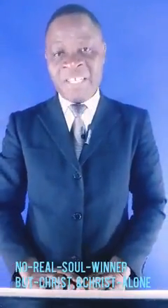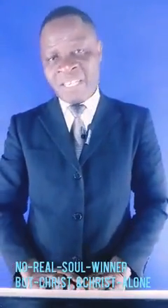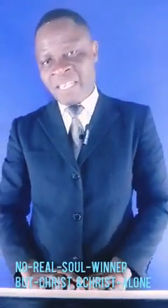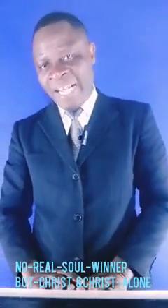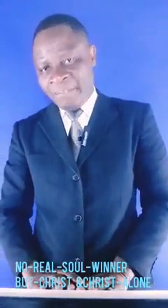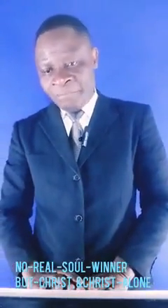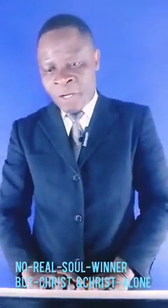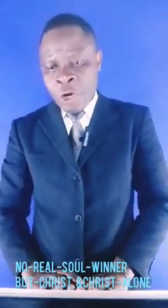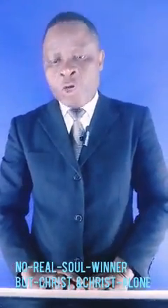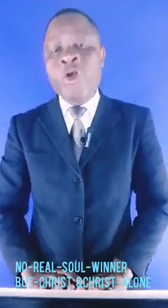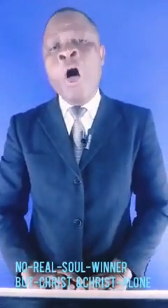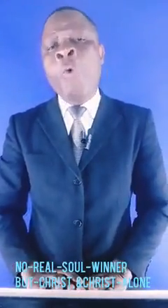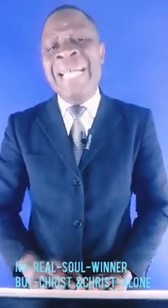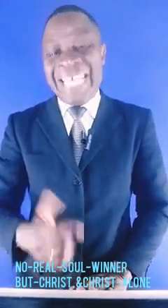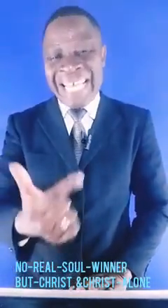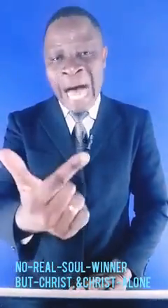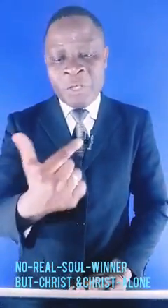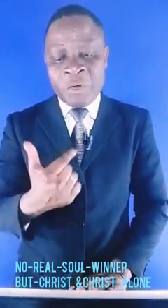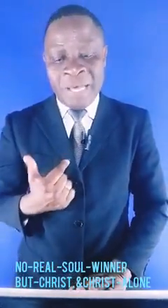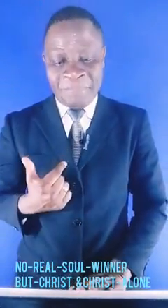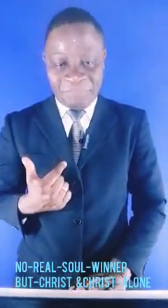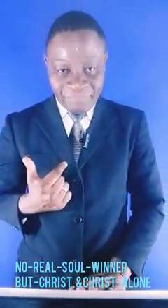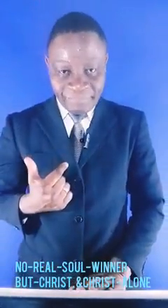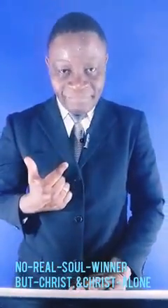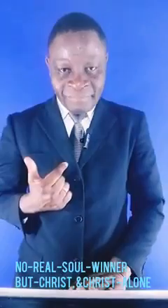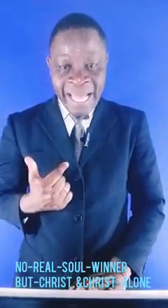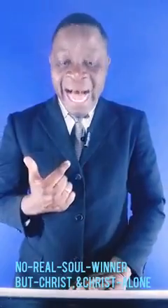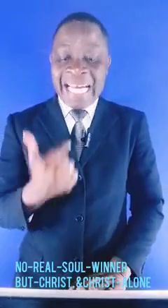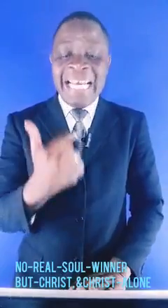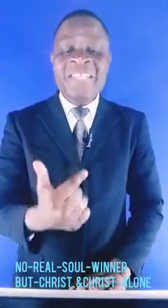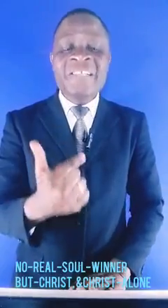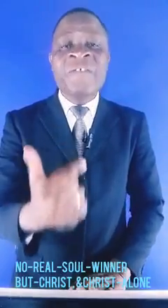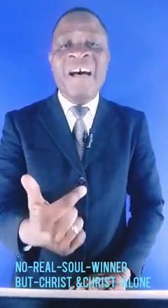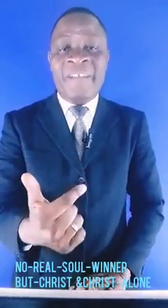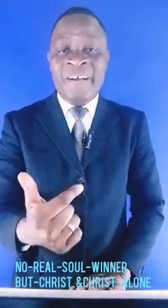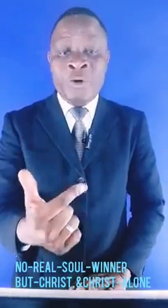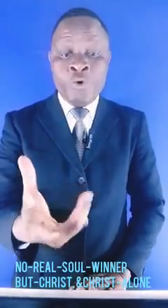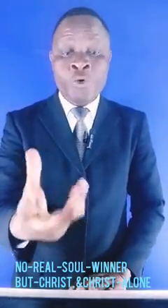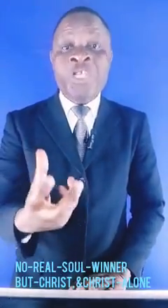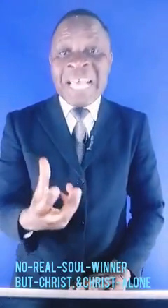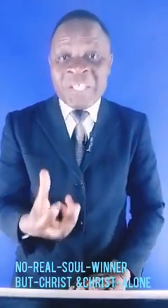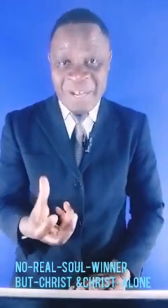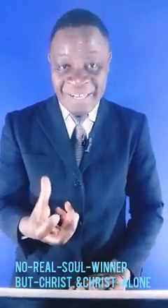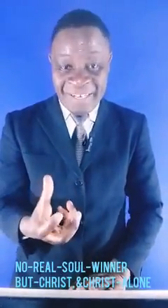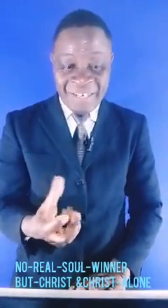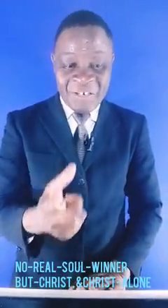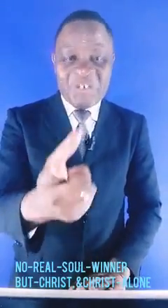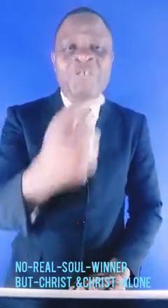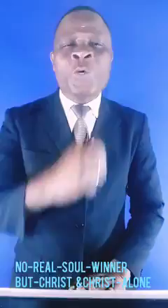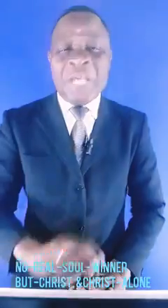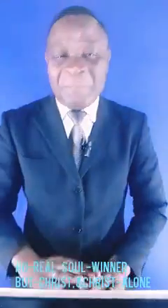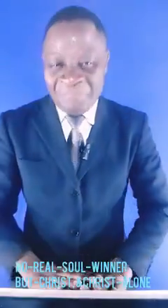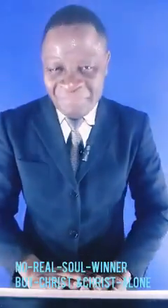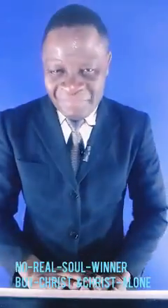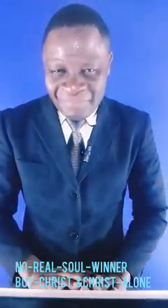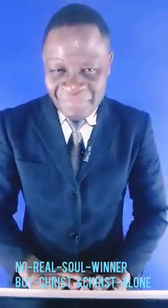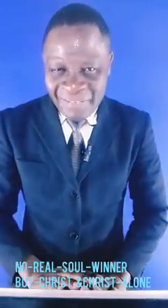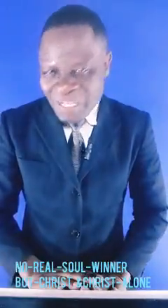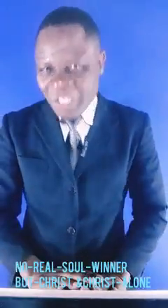Jesus said, no one can come to me unless the Father who sent me draws him. Did you hear